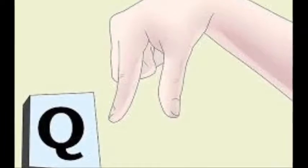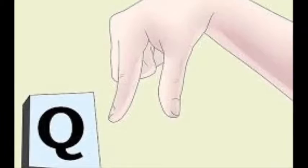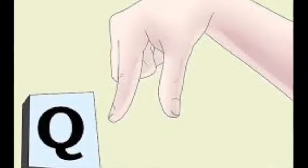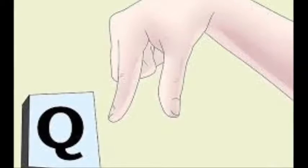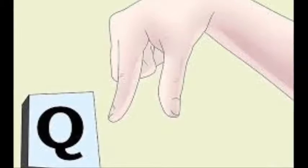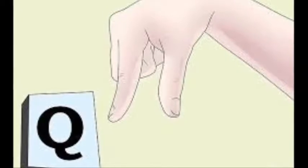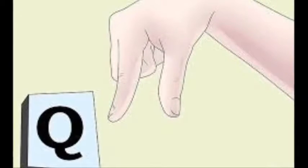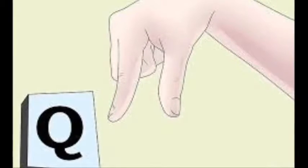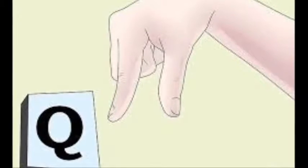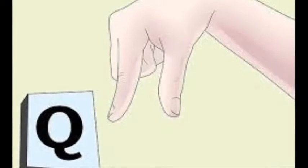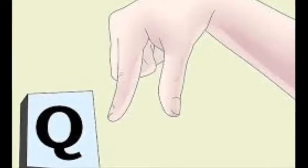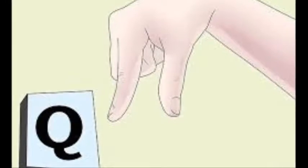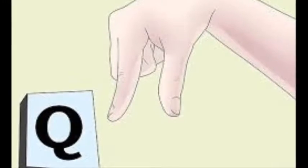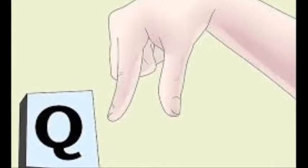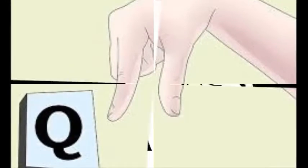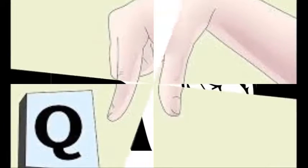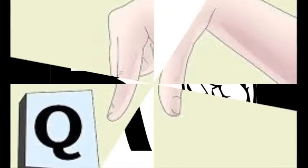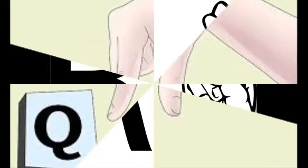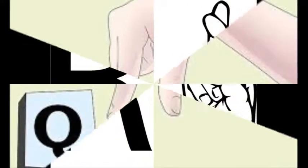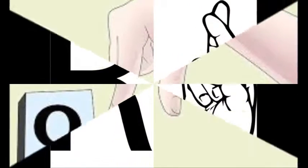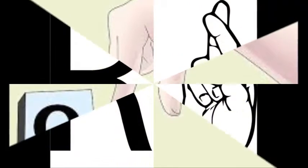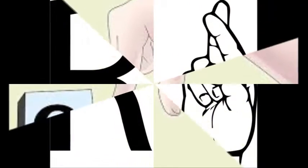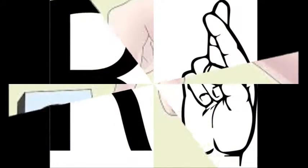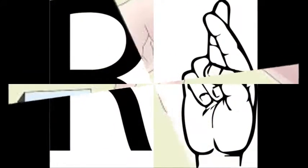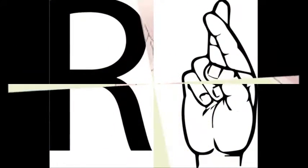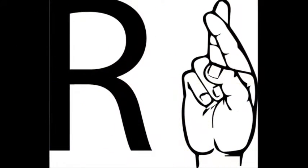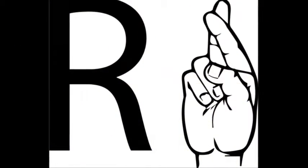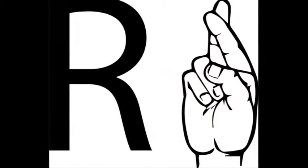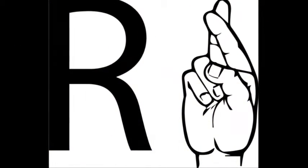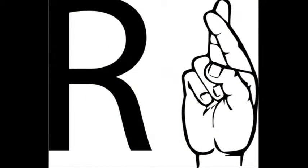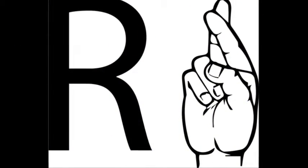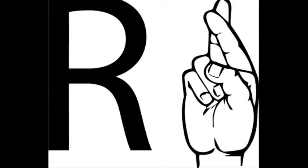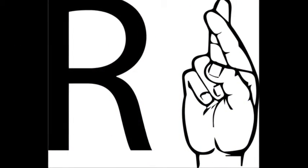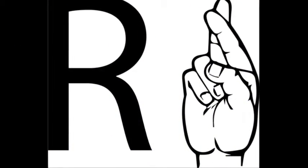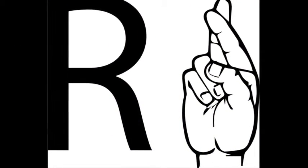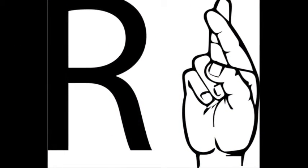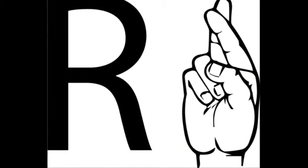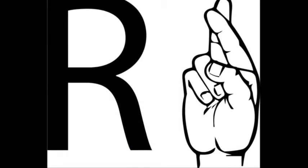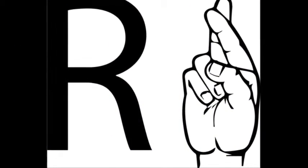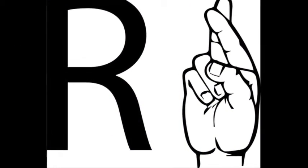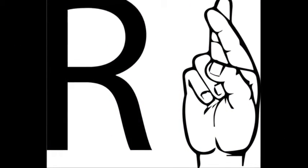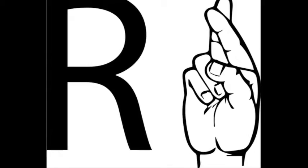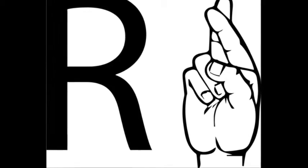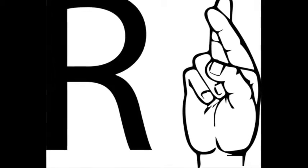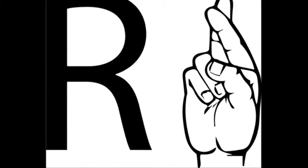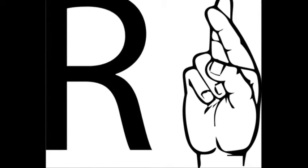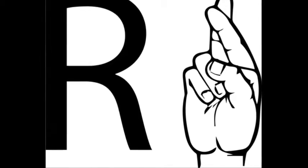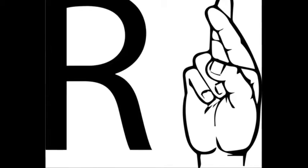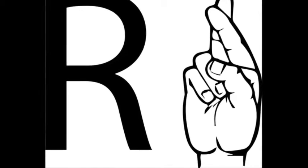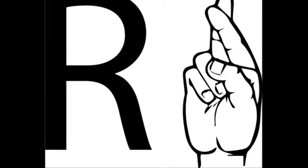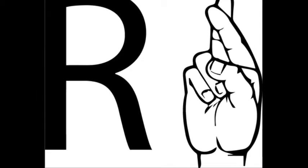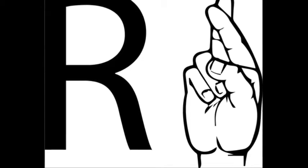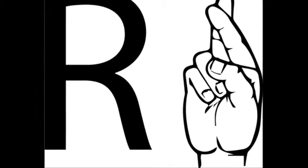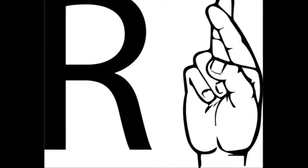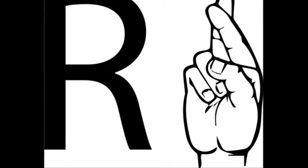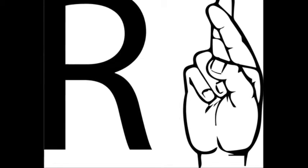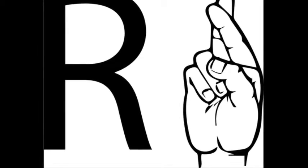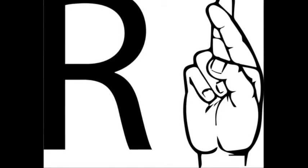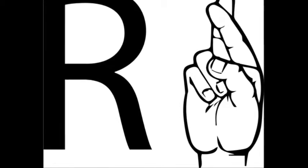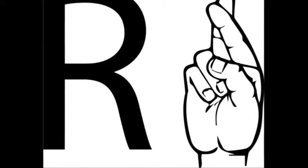out. X. McAfee stanten raison crook your index finger. I. Stick out your